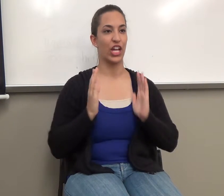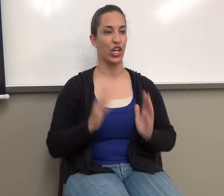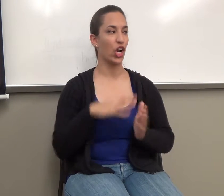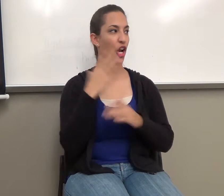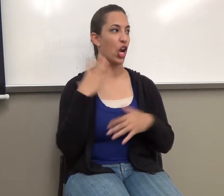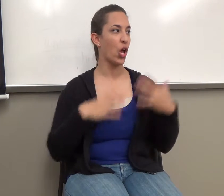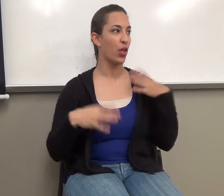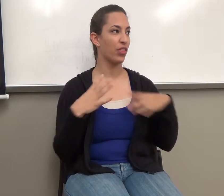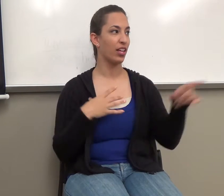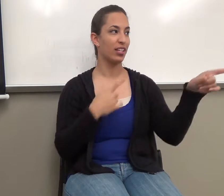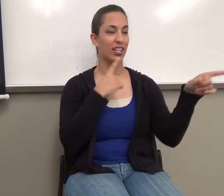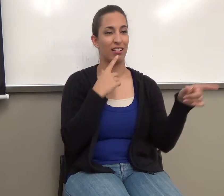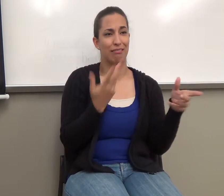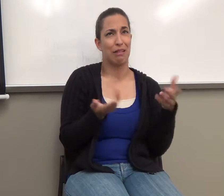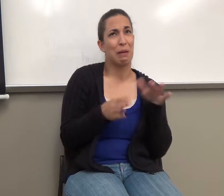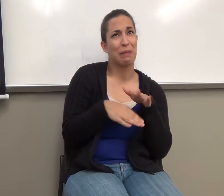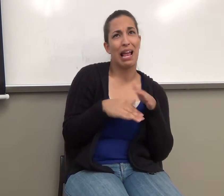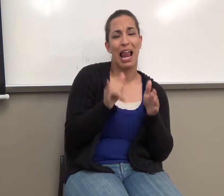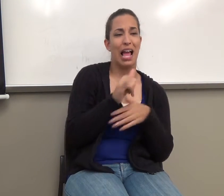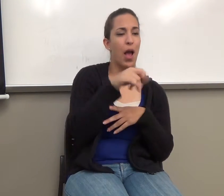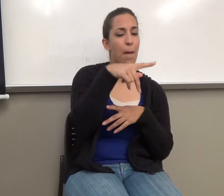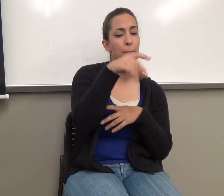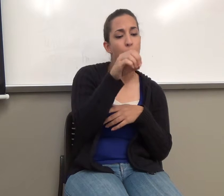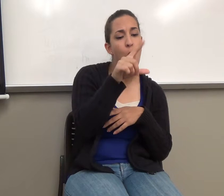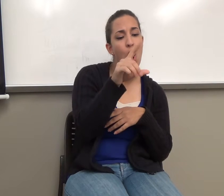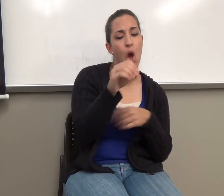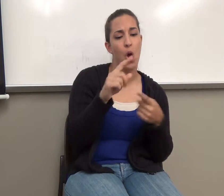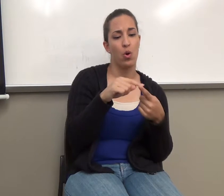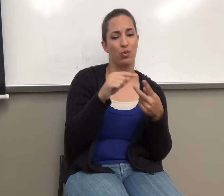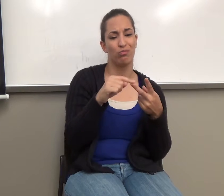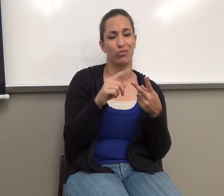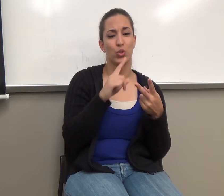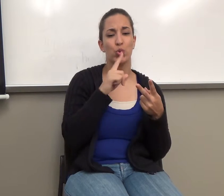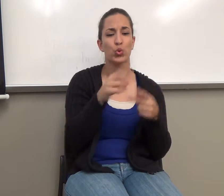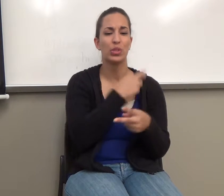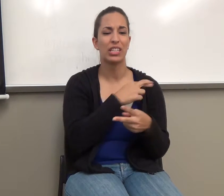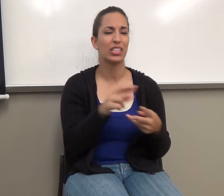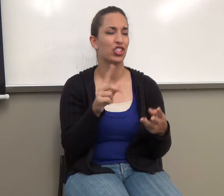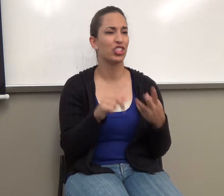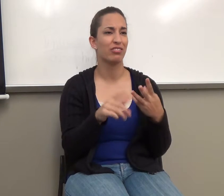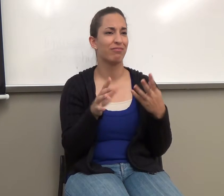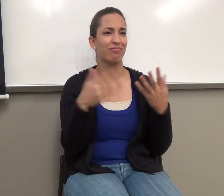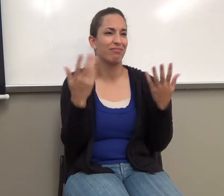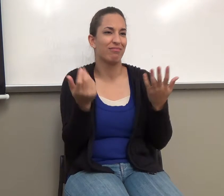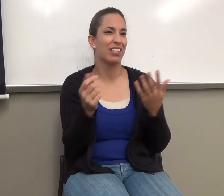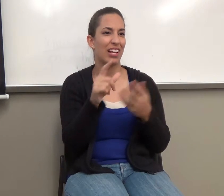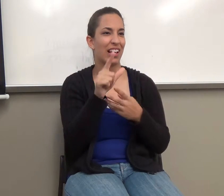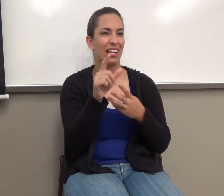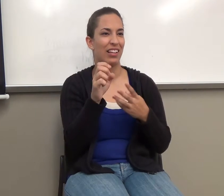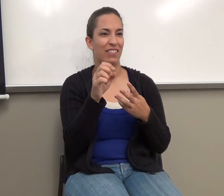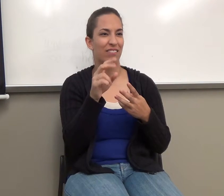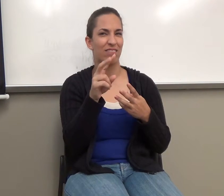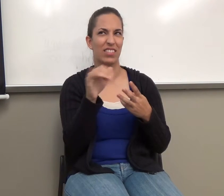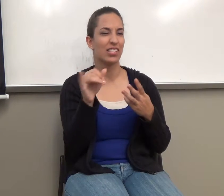basics, like polo, lunch, religion, Good. Nikes, all Yeah, other stuff. exactly. Yeah, they must have expensive designer clothing such